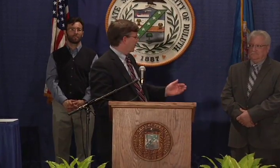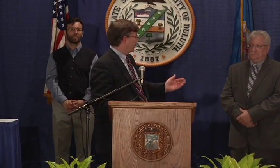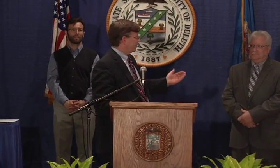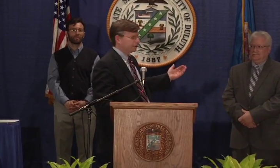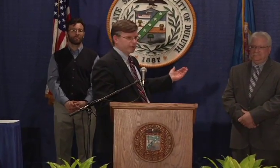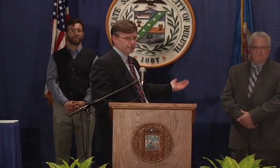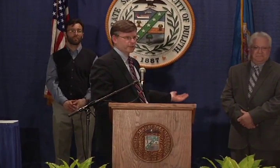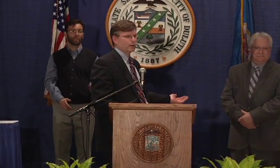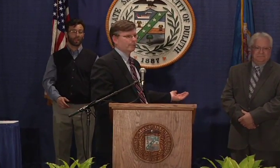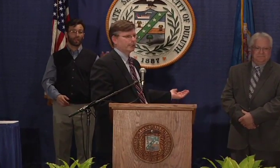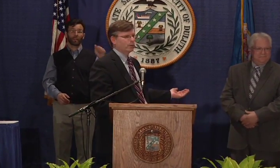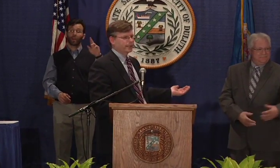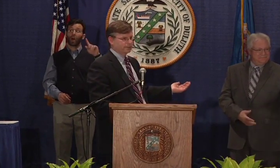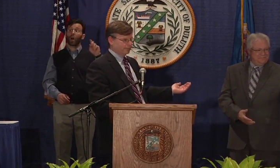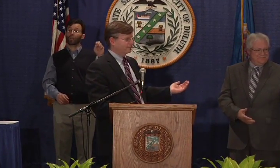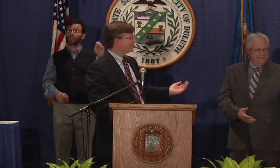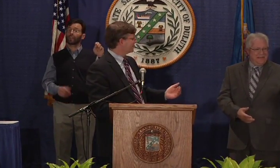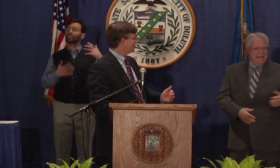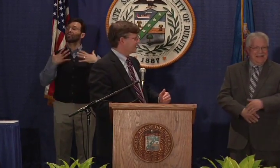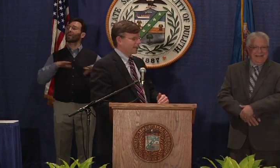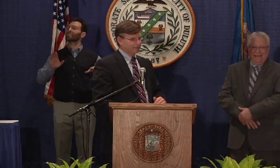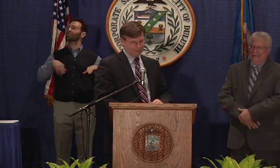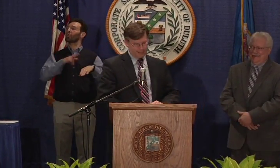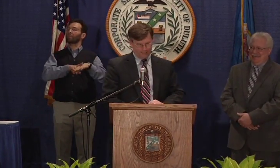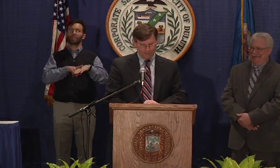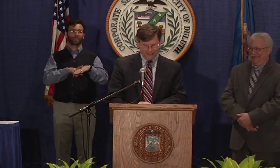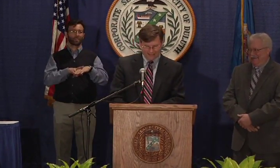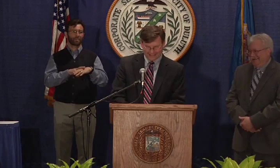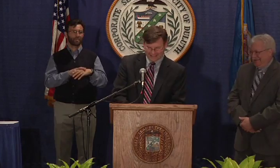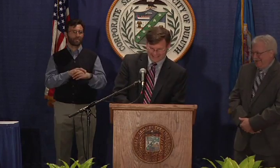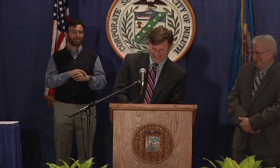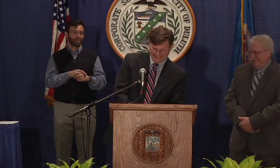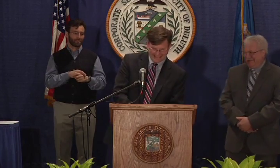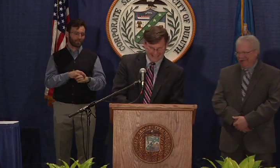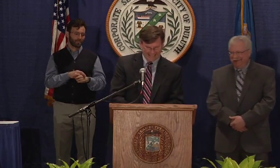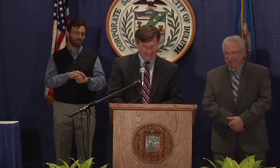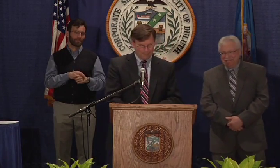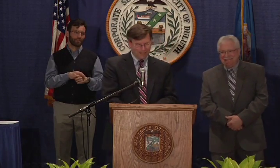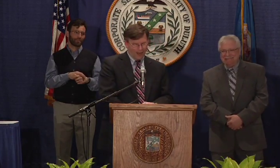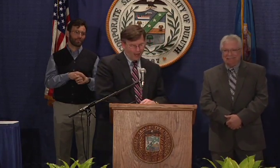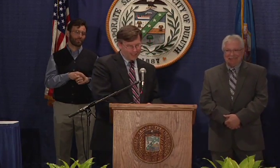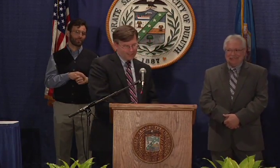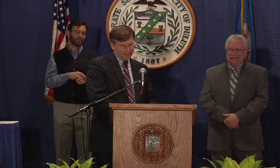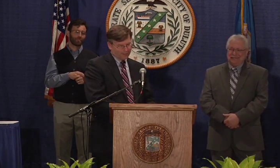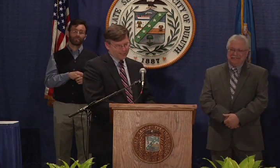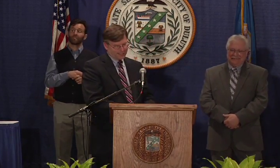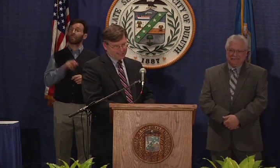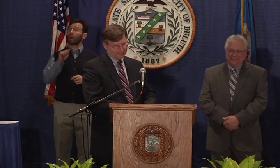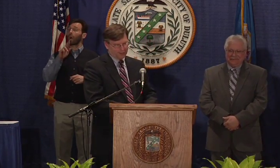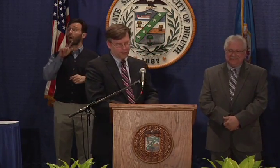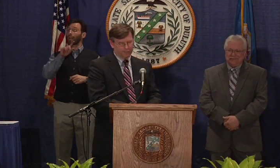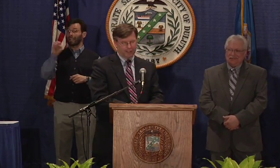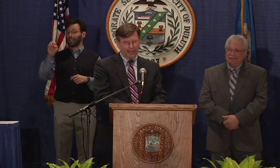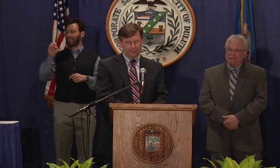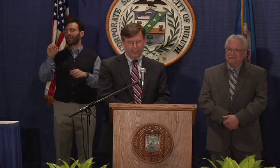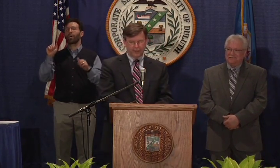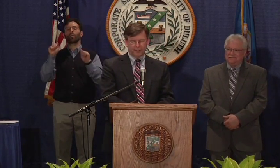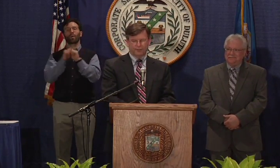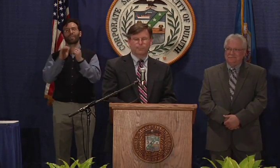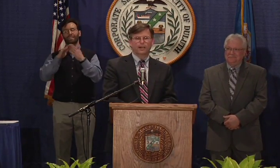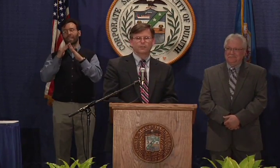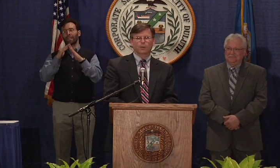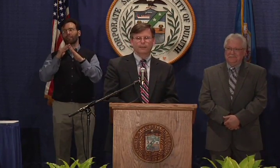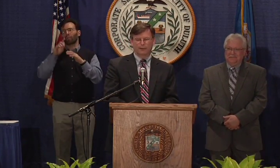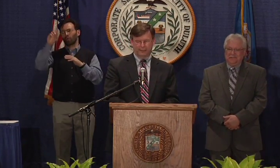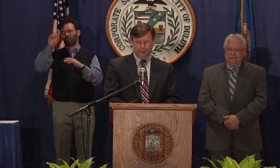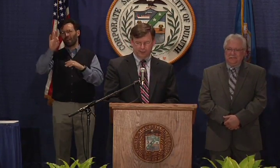This is how Arlie dresses normally when he's out at Fleet Operations. Arlie has been with the City of Duluth Fleet Operations